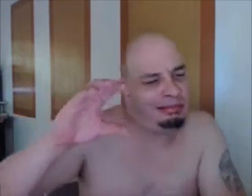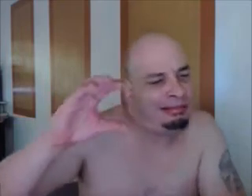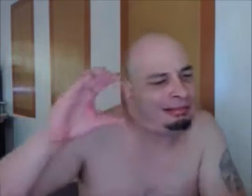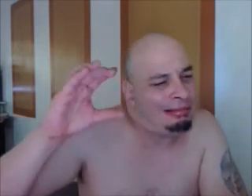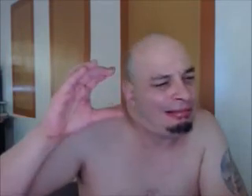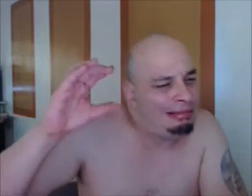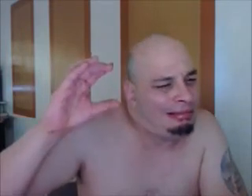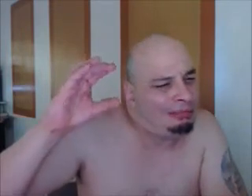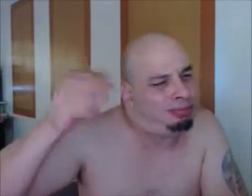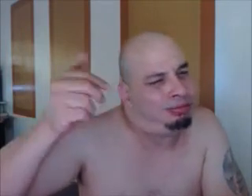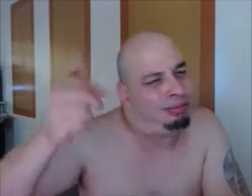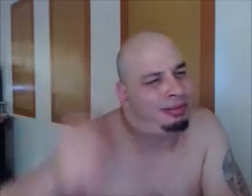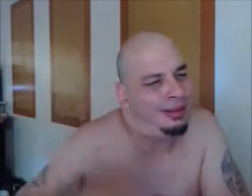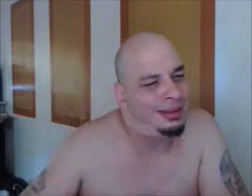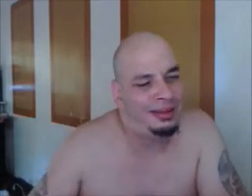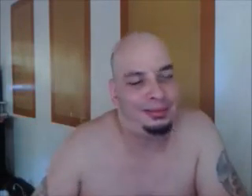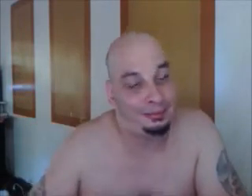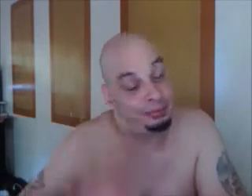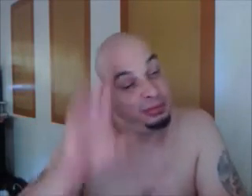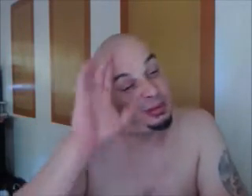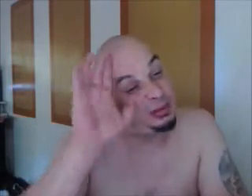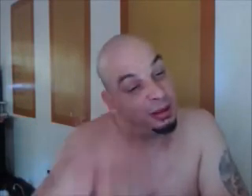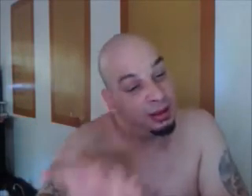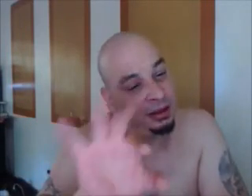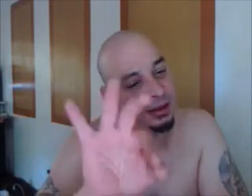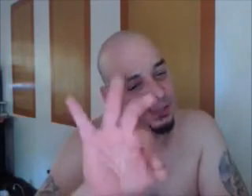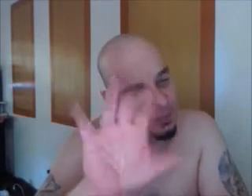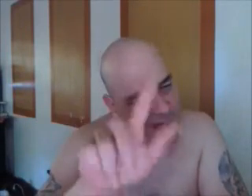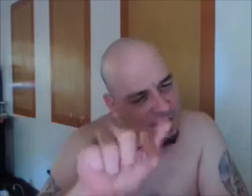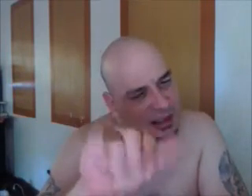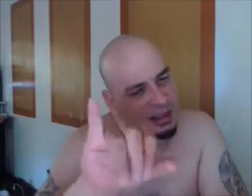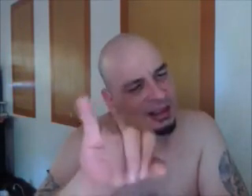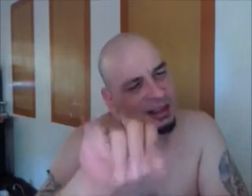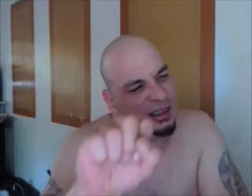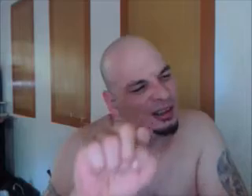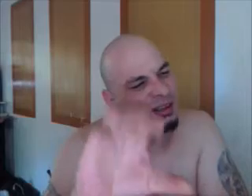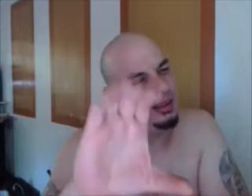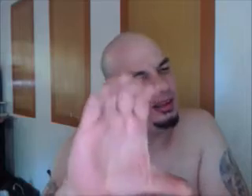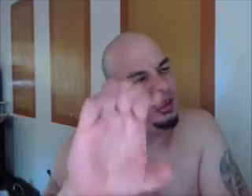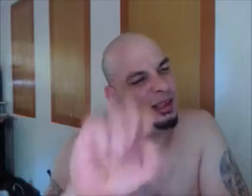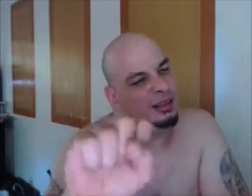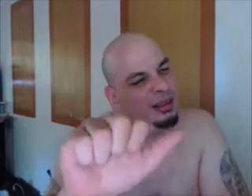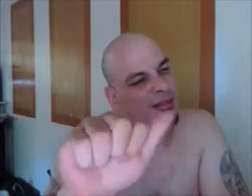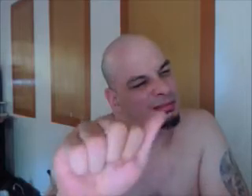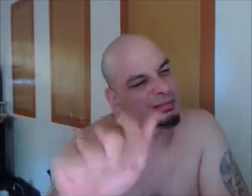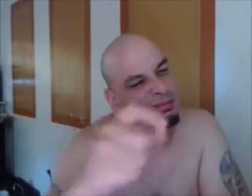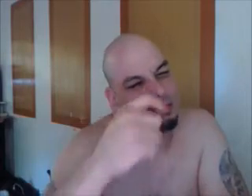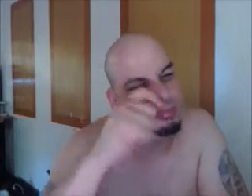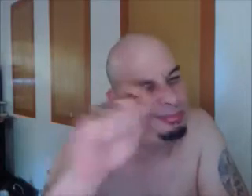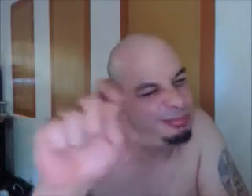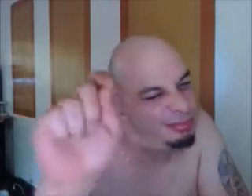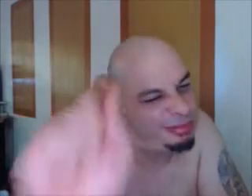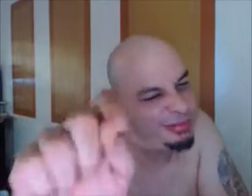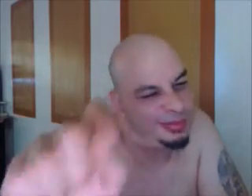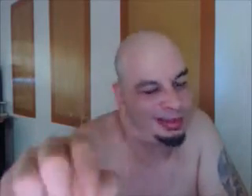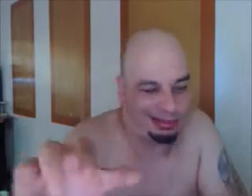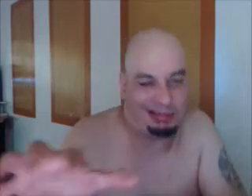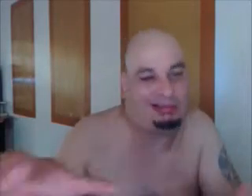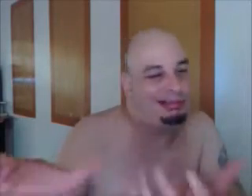that George Zimmerman did this as a racist act. They talked about profiling. They didn't say racial profiling. Both ways, though. Yeah. He